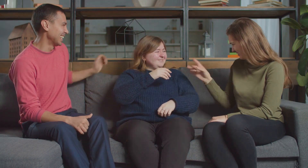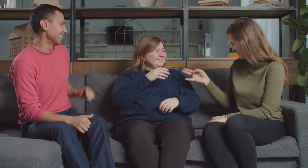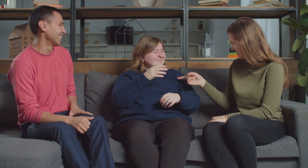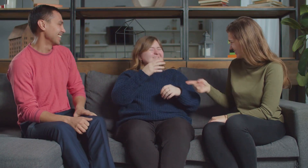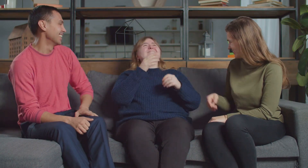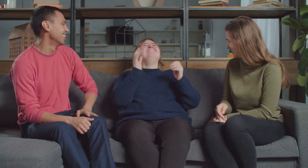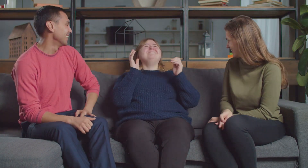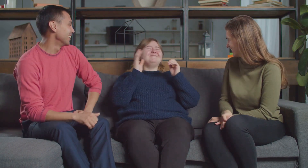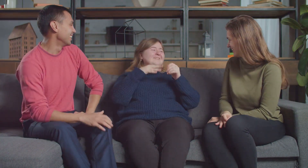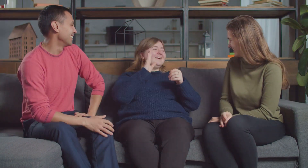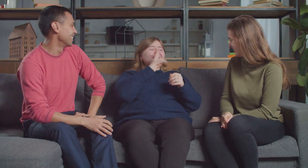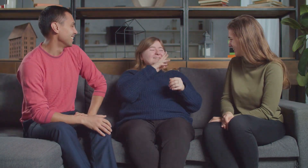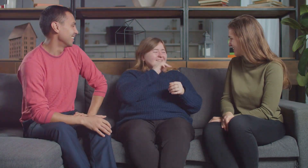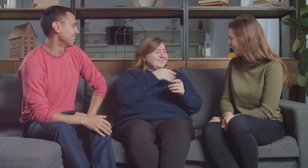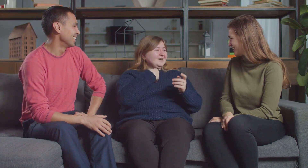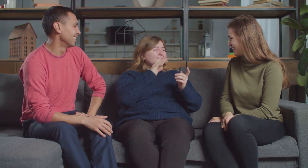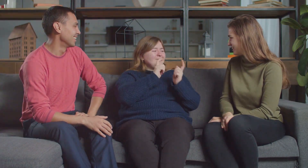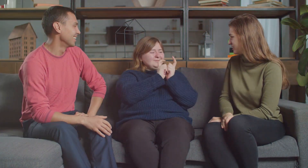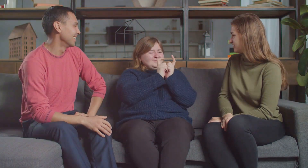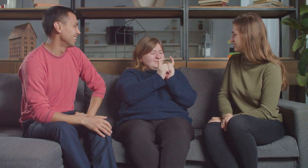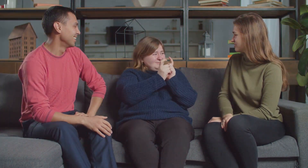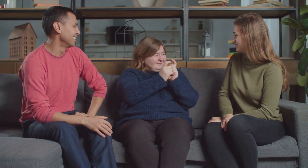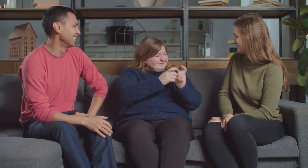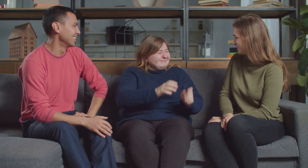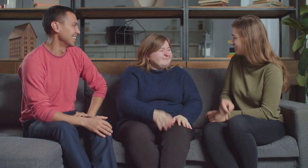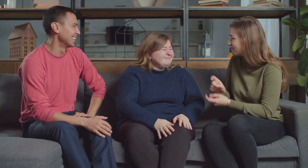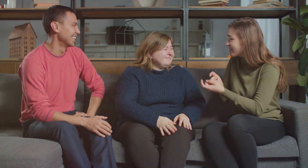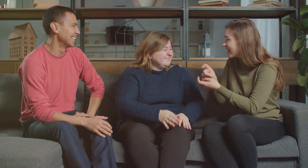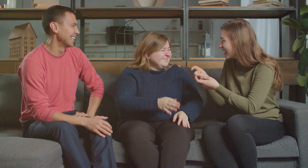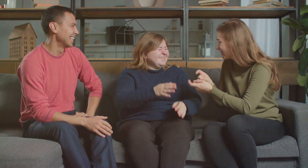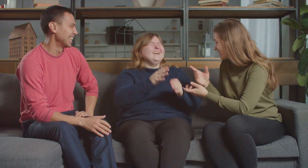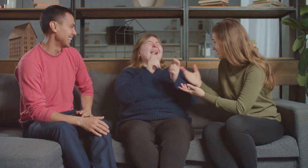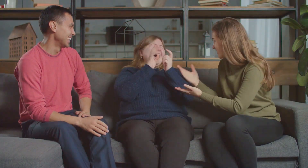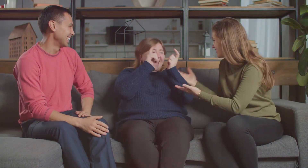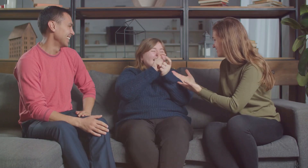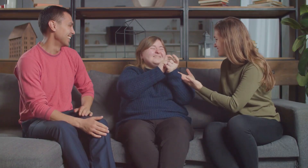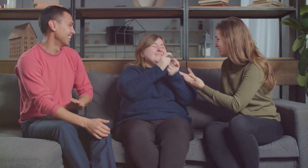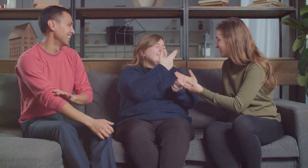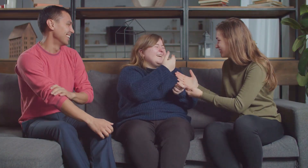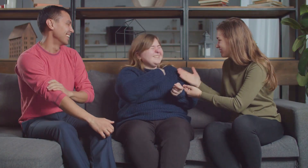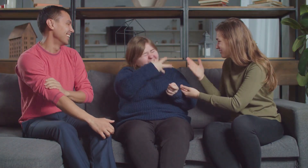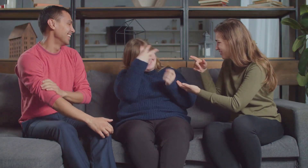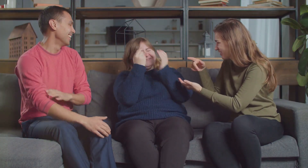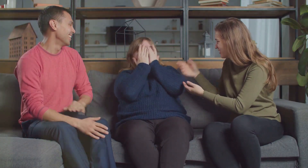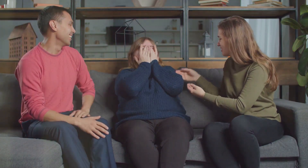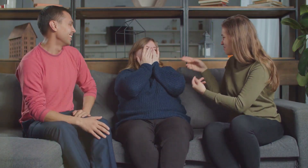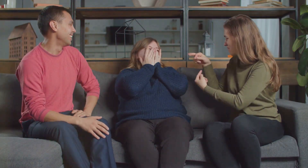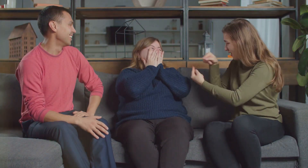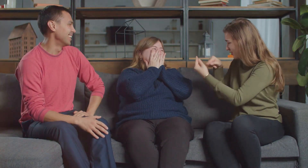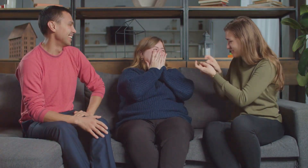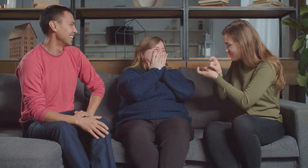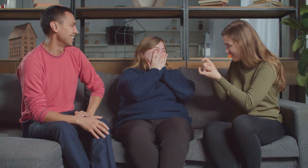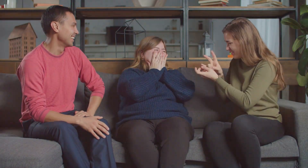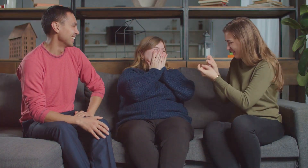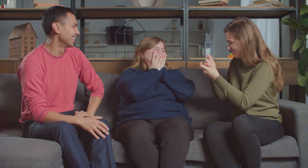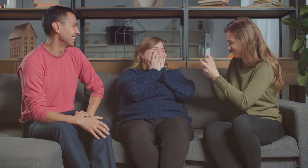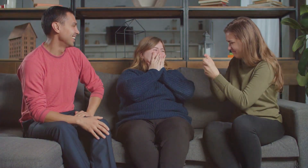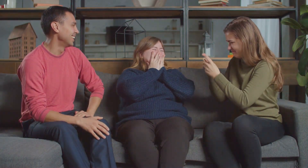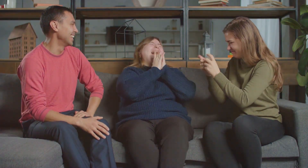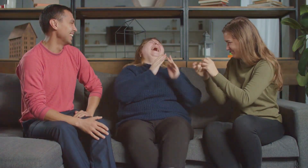incredibly strong. Deaf individuals share not just a language, but a common experience and a shared history. This